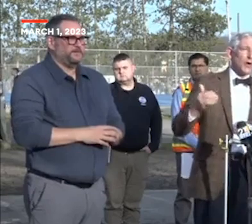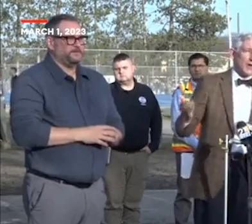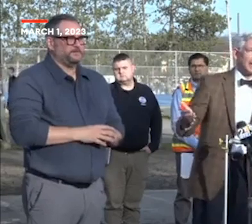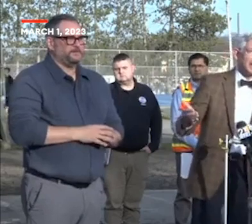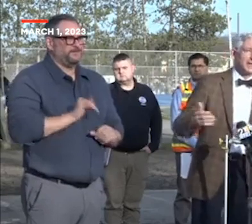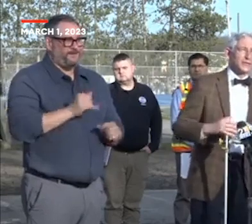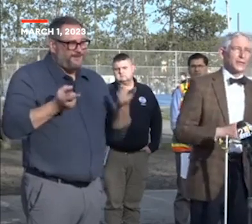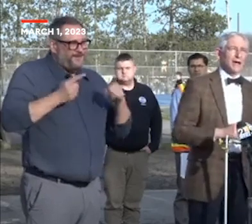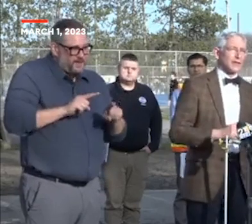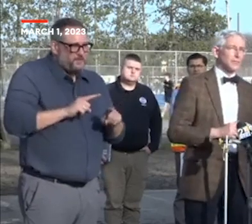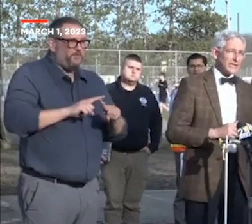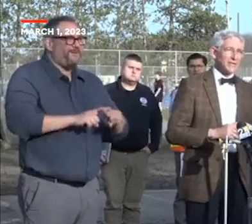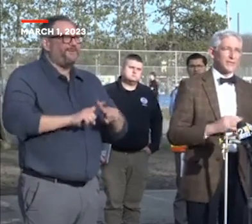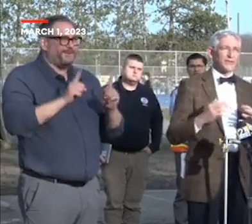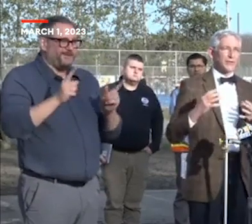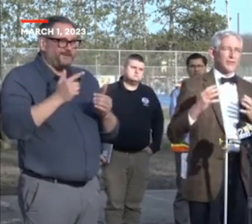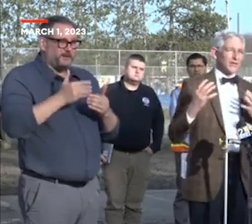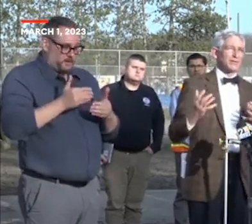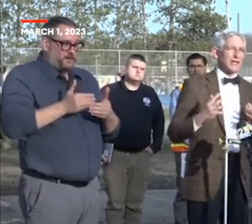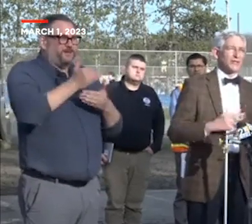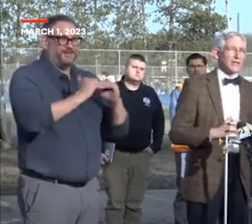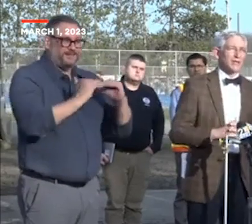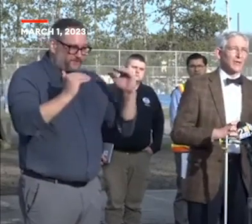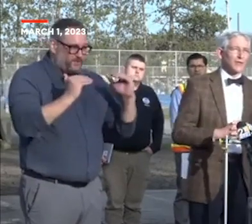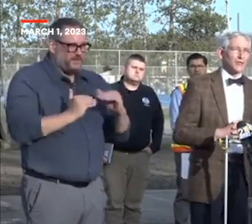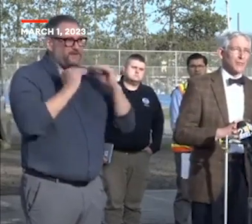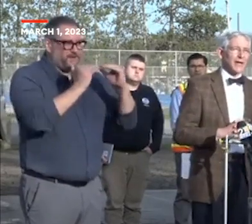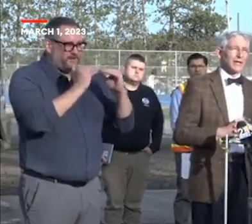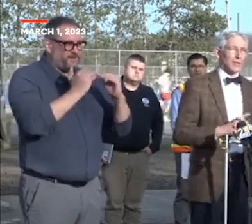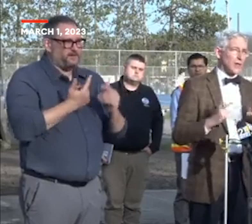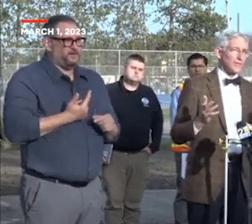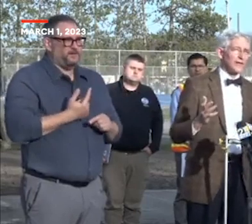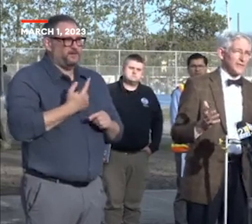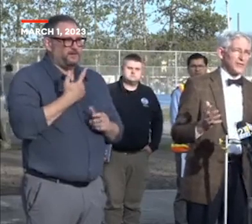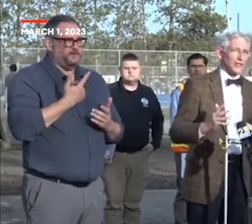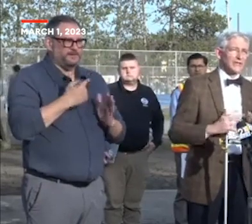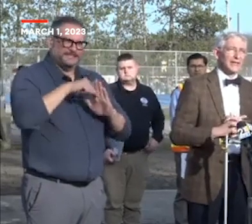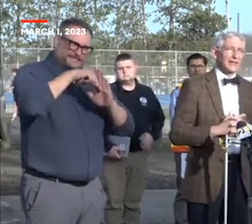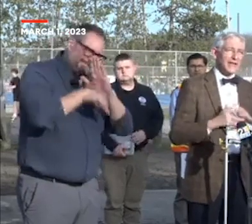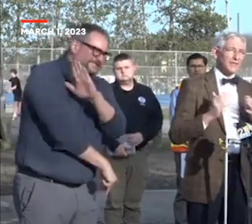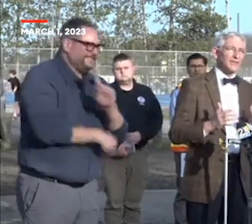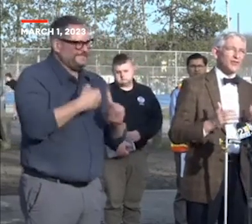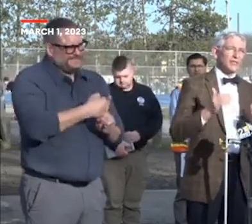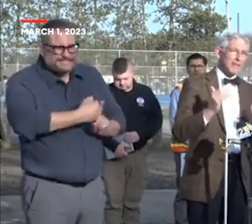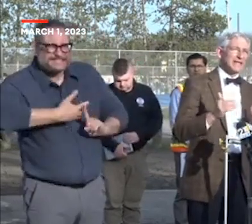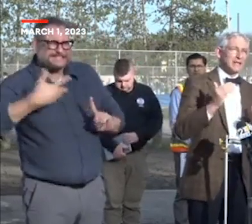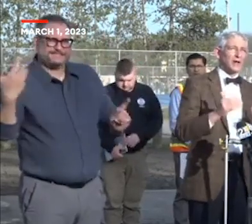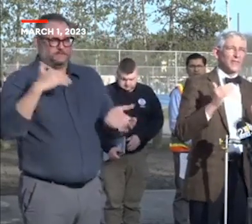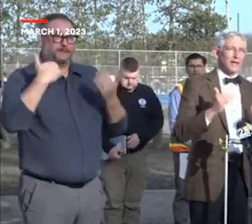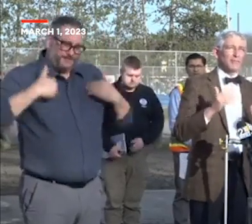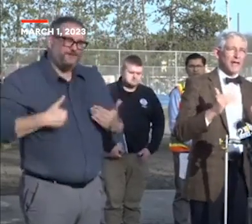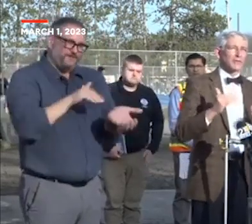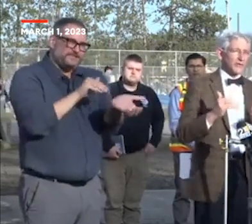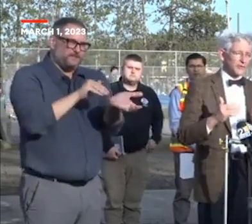go on to have a complete physical examination and evaluation by a qualified physician. That physician, depending